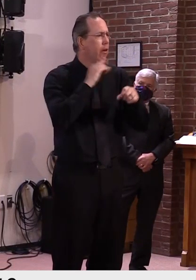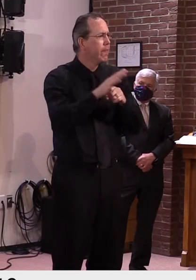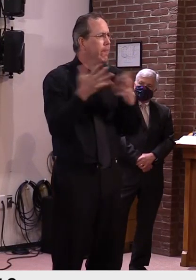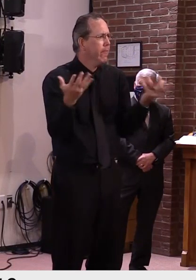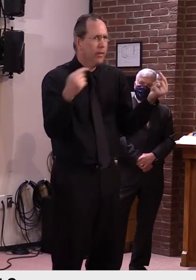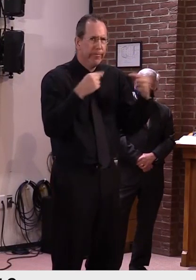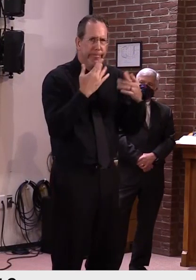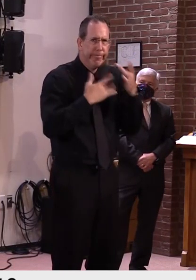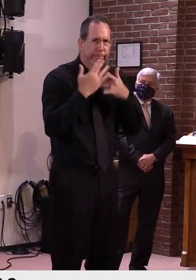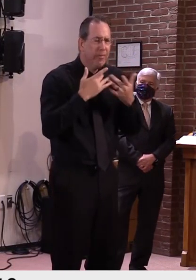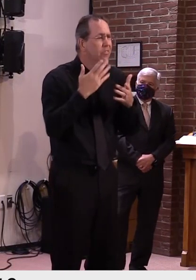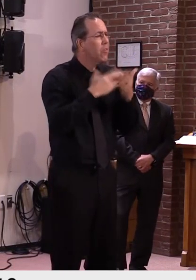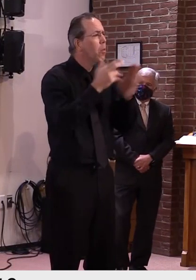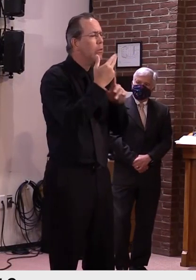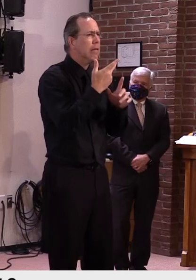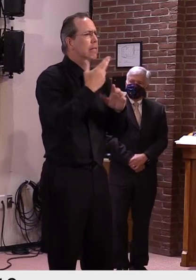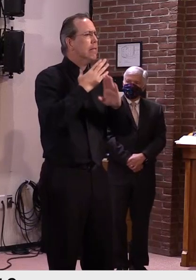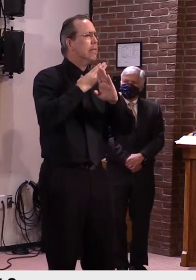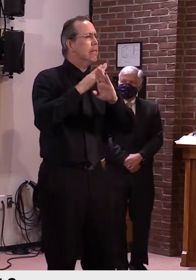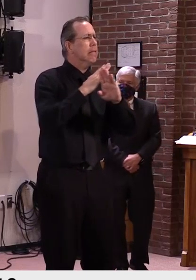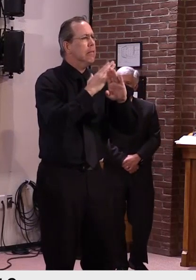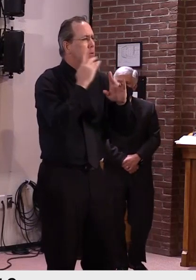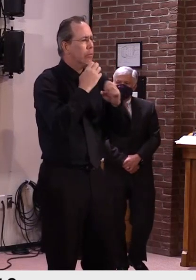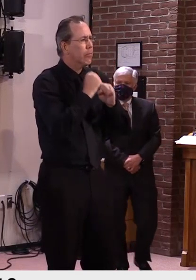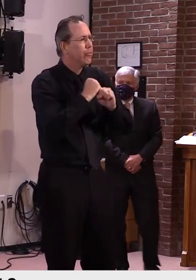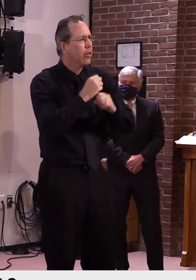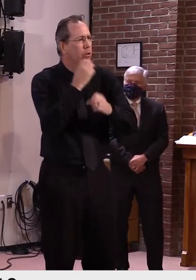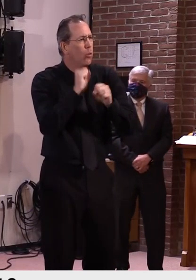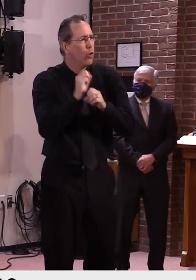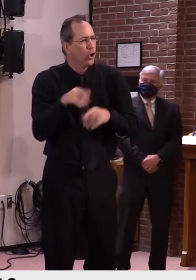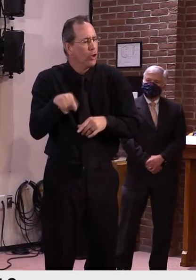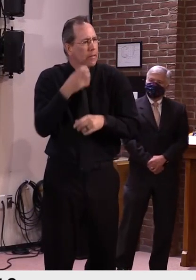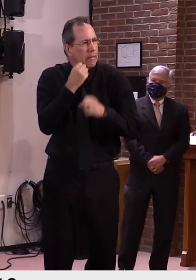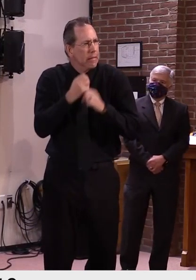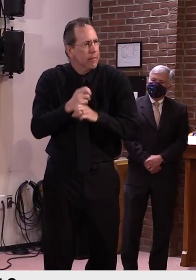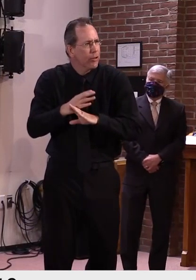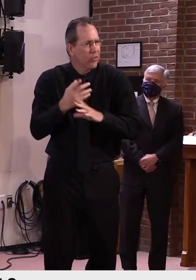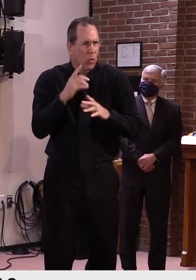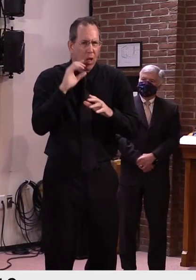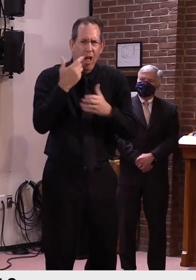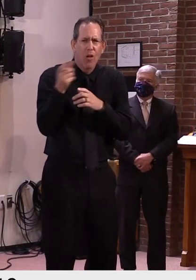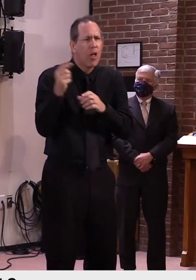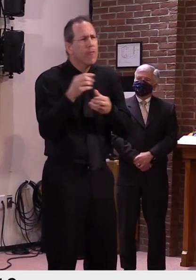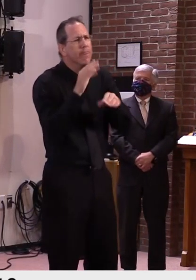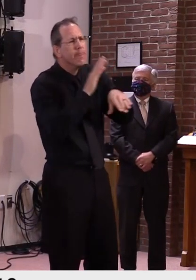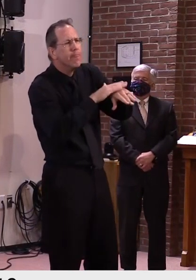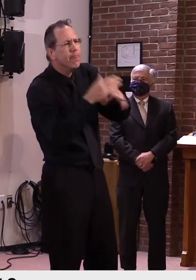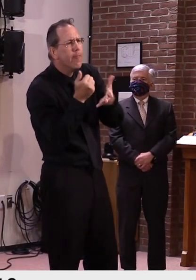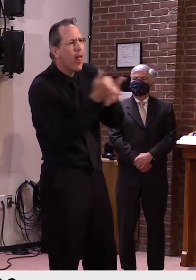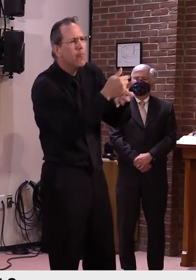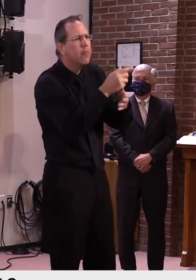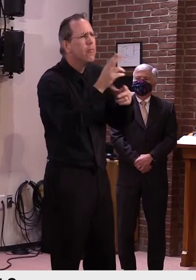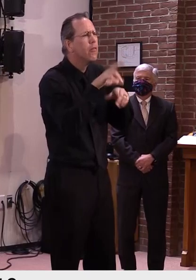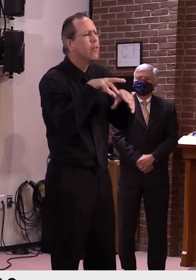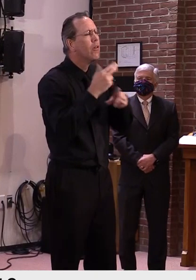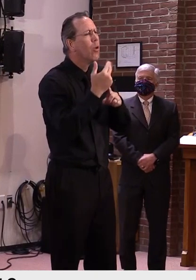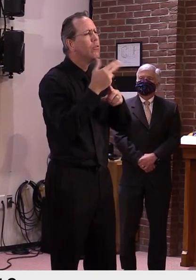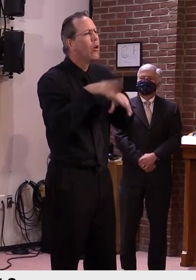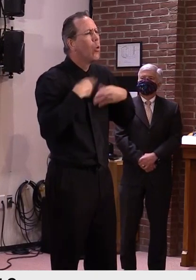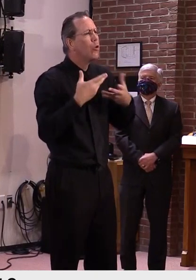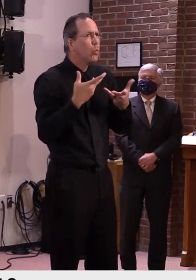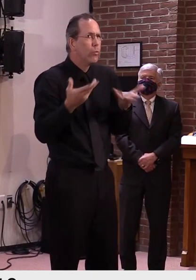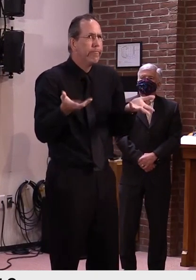Zero. But maybe that's true. And if they have concerns about that, obviously they don't have to. They're in control of